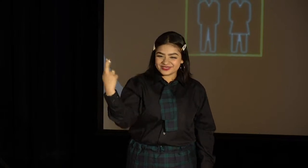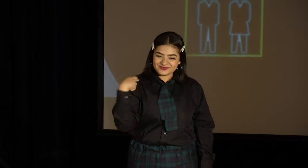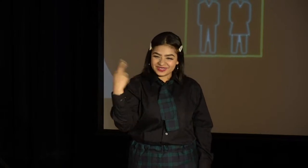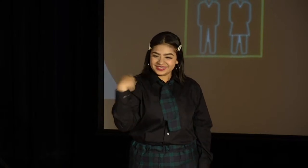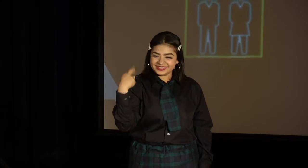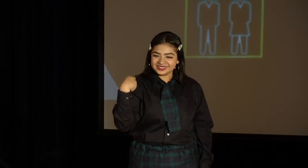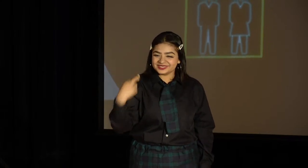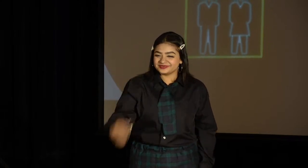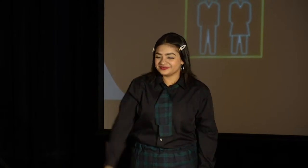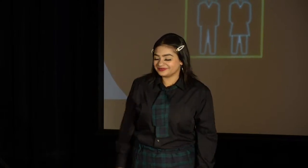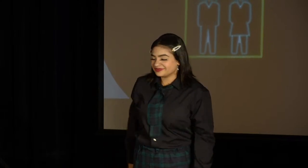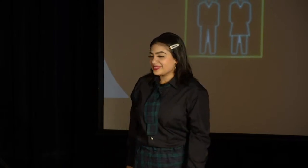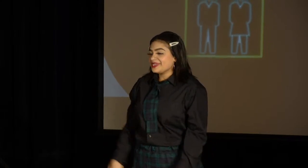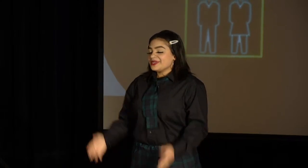Rebecca Harris.